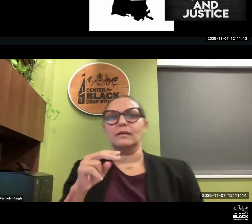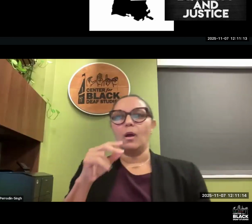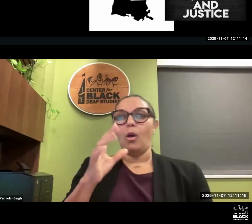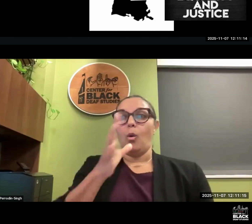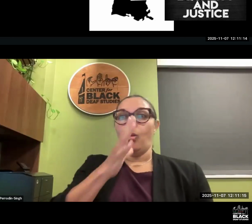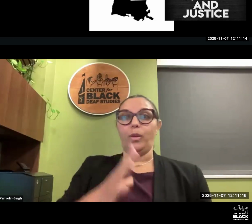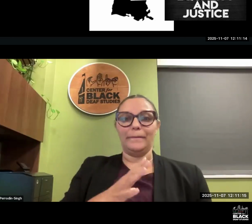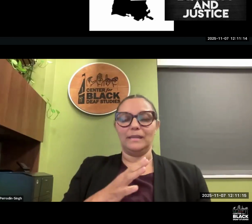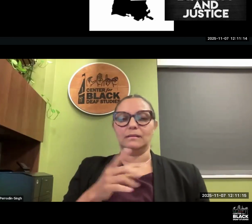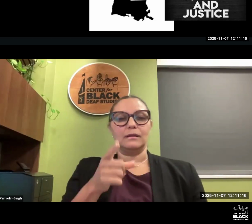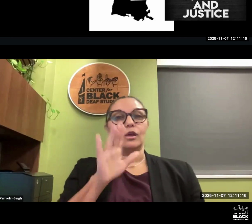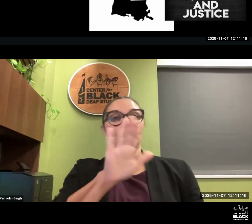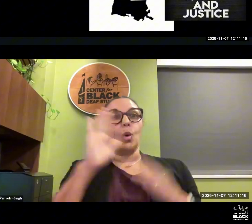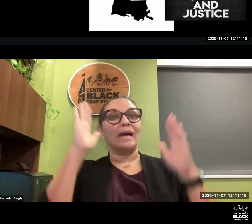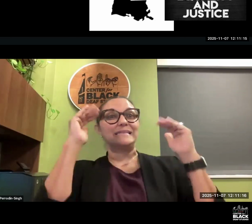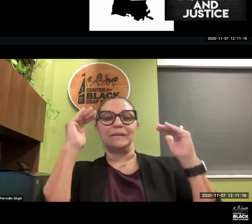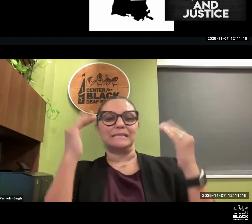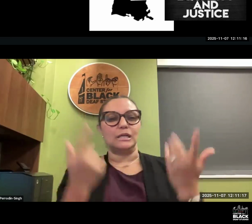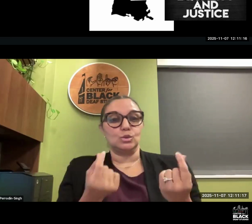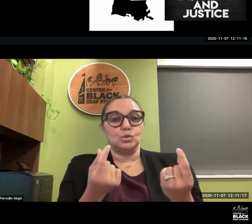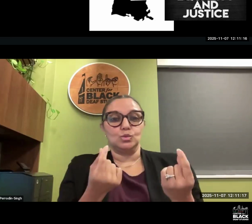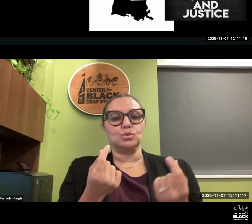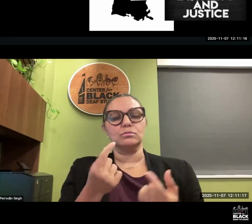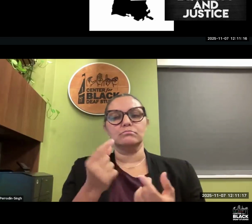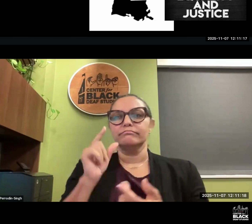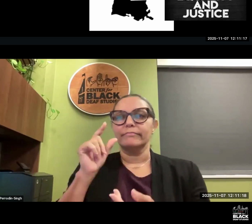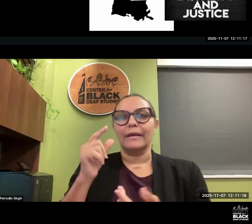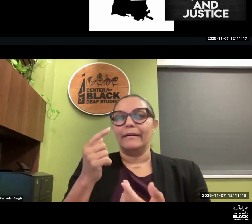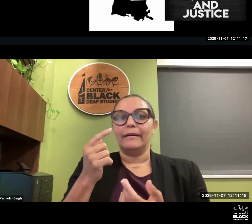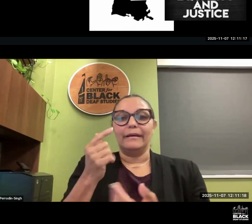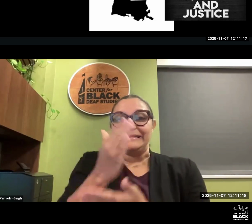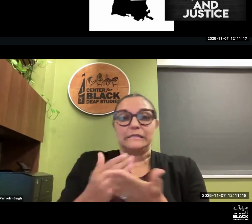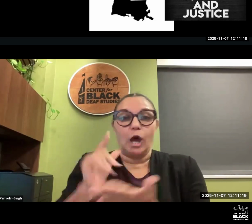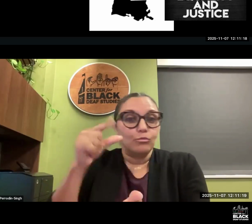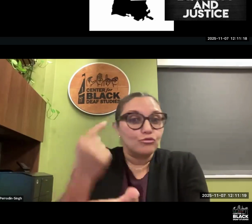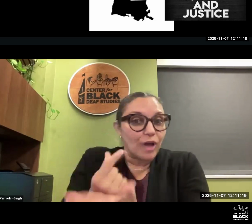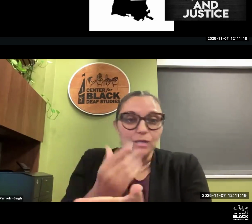could be an indication of how Black you were or how Black you weren't.